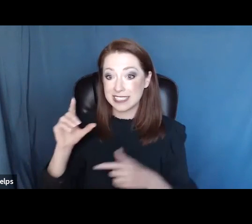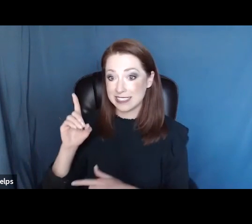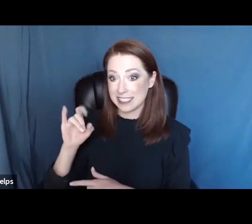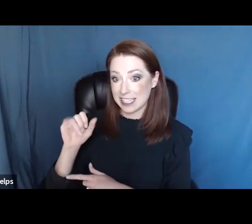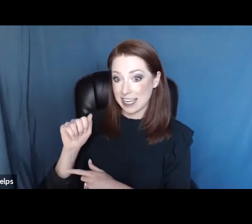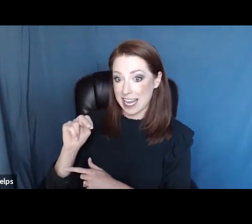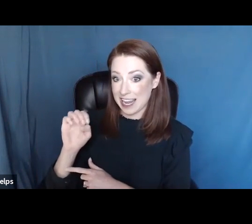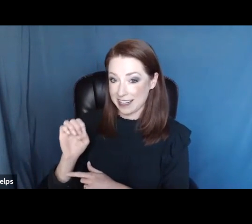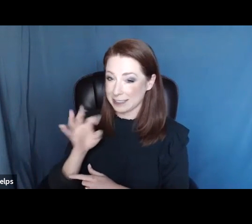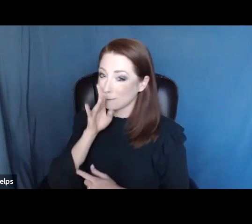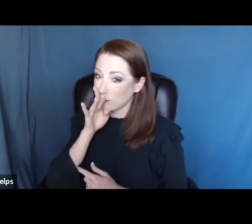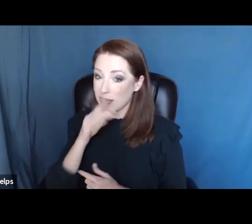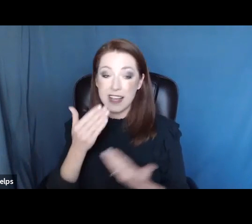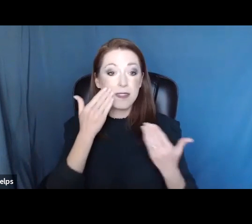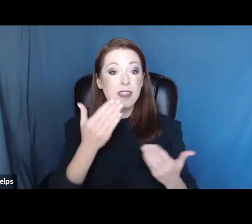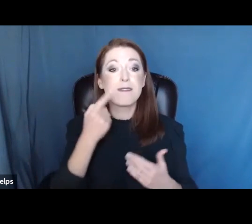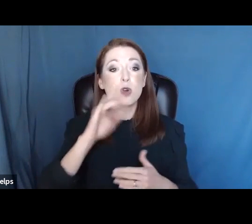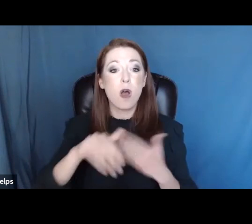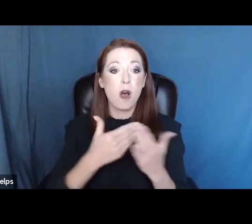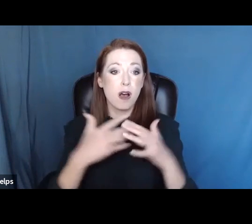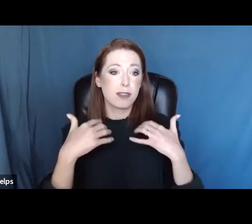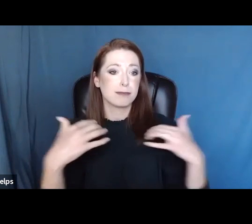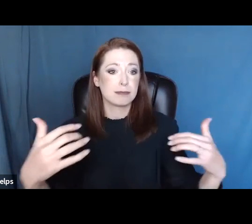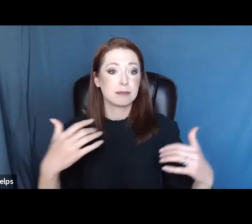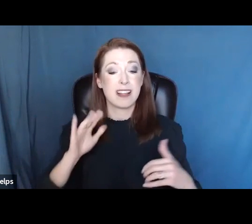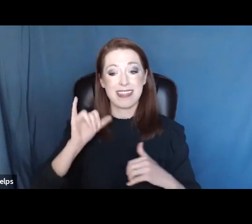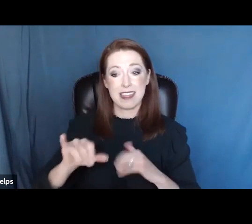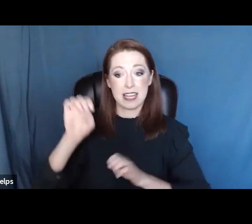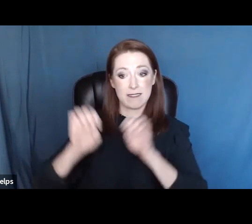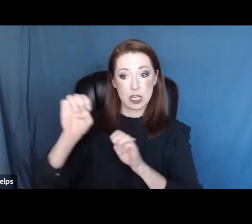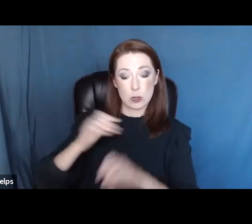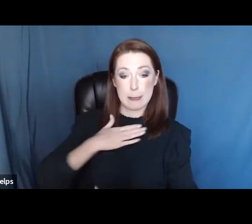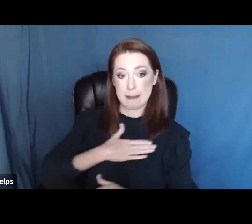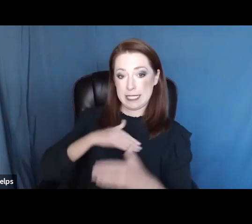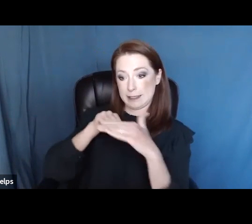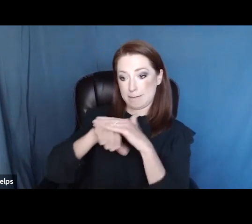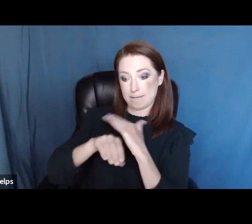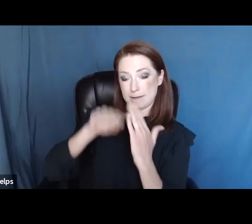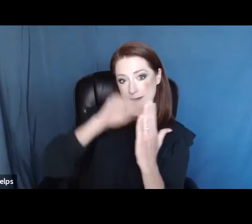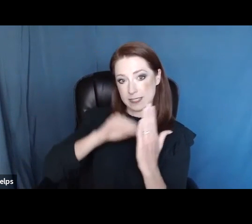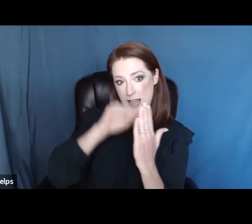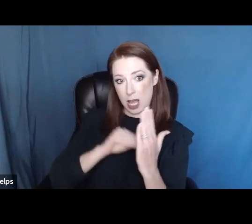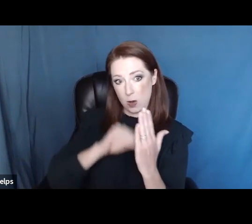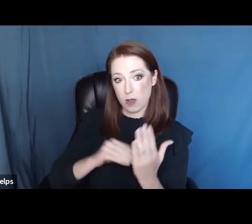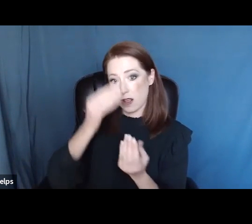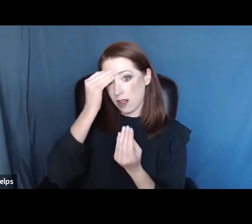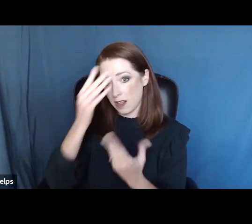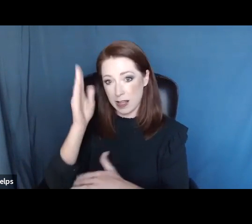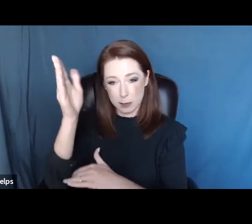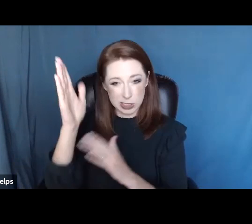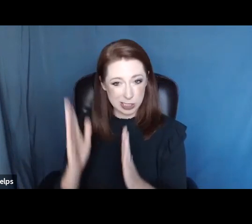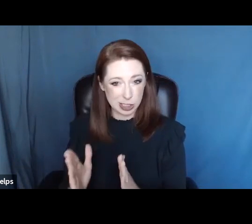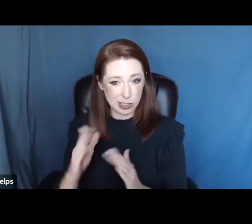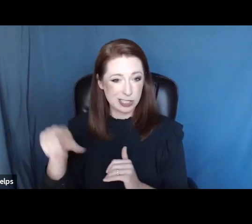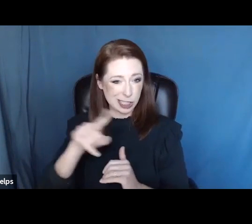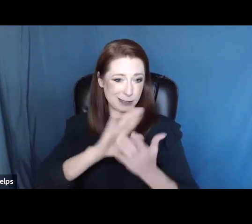and please go fill out that evaluation and let Lily and Aaron know what a great job they did. And just a reminder